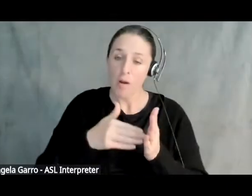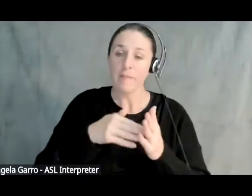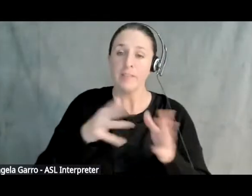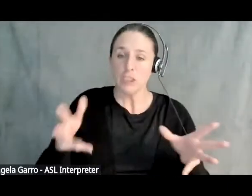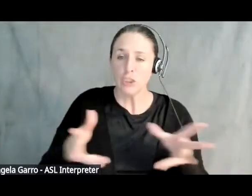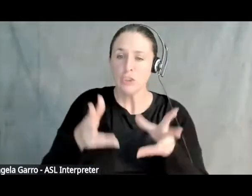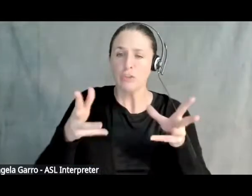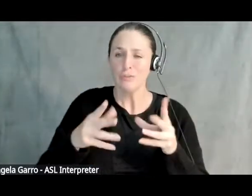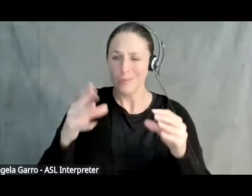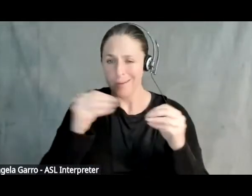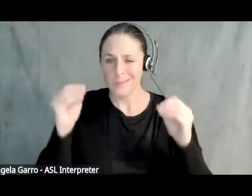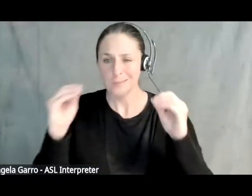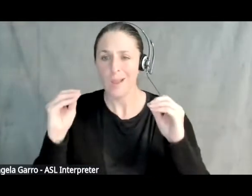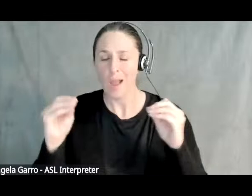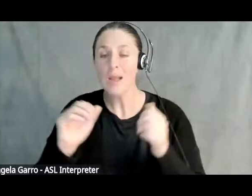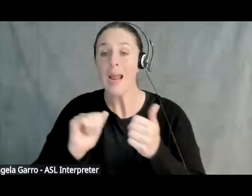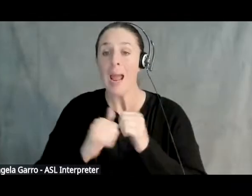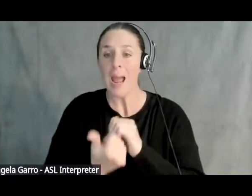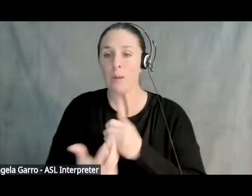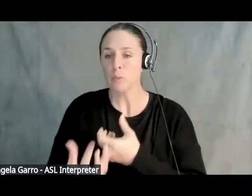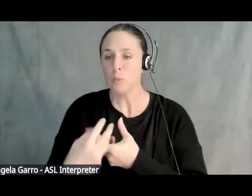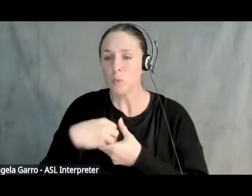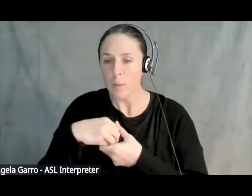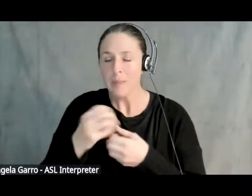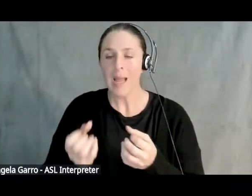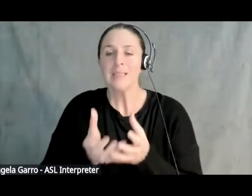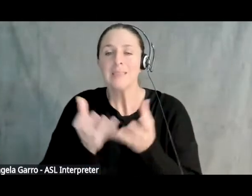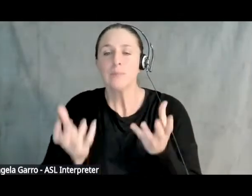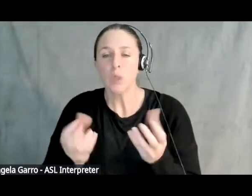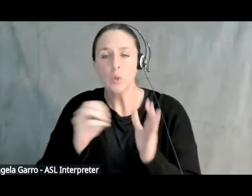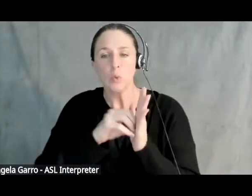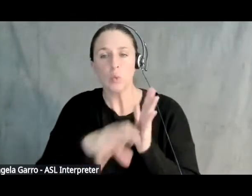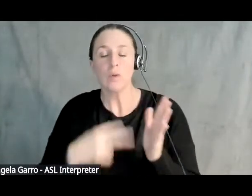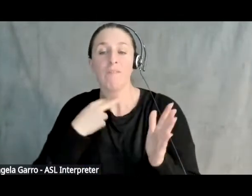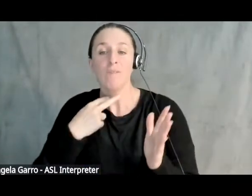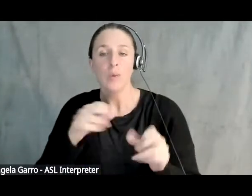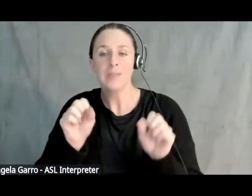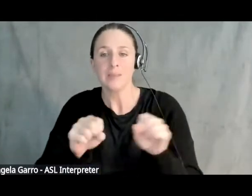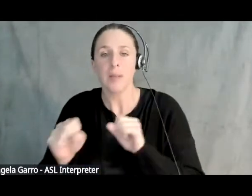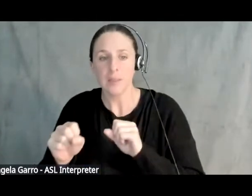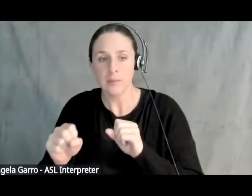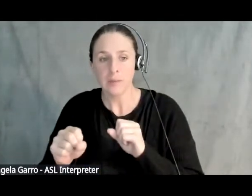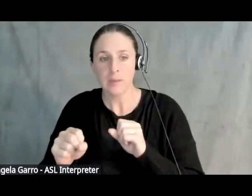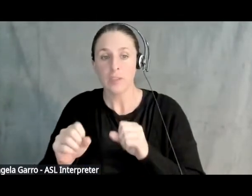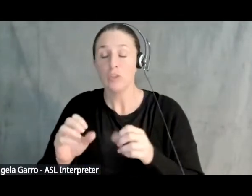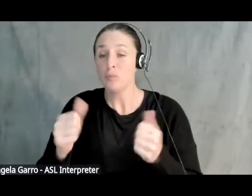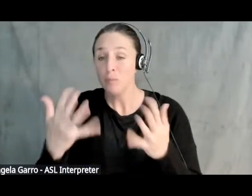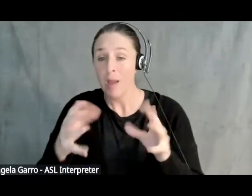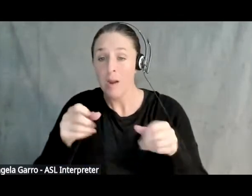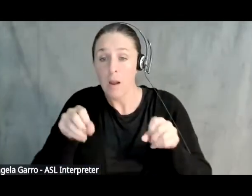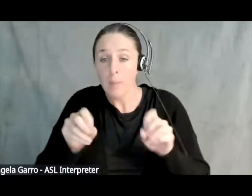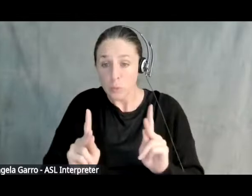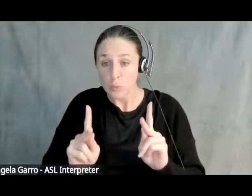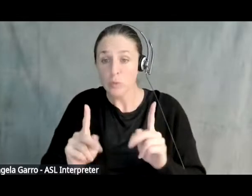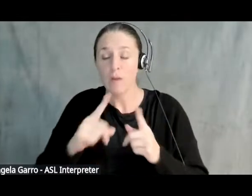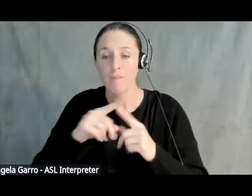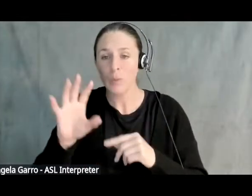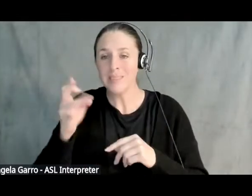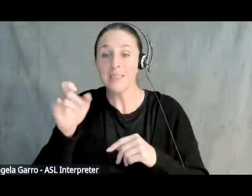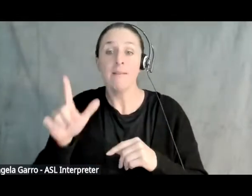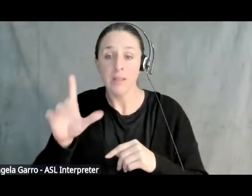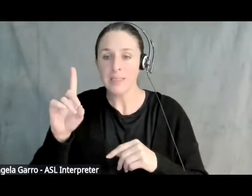and taught how to incorporate as much student voice as possible into my classes and to provide opportunities for civil